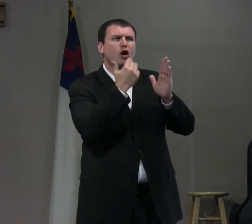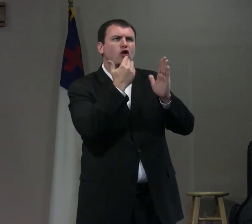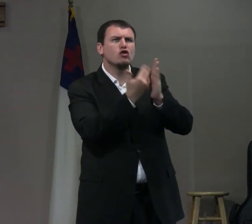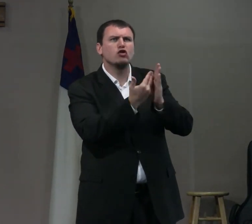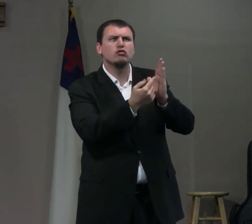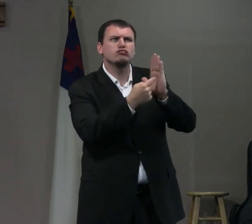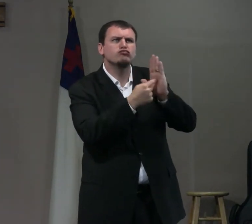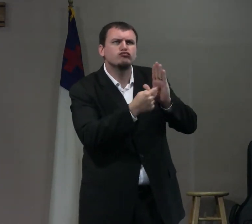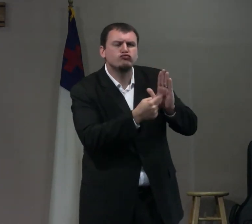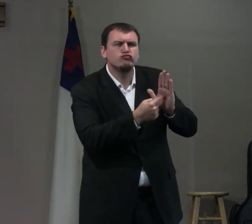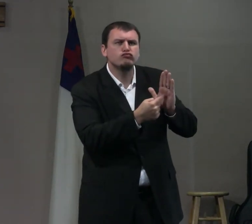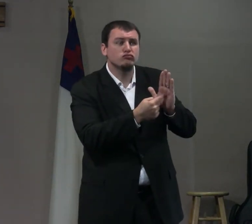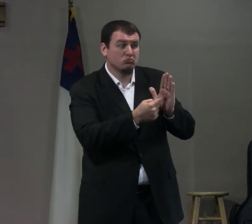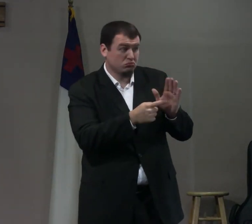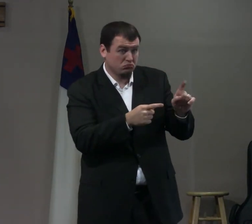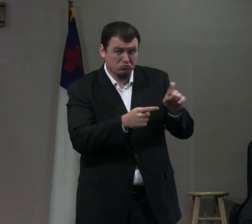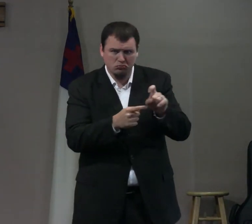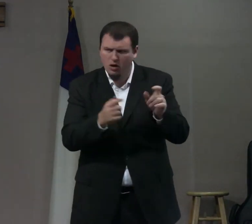ABCDF scale?